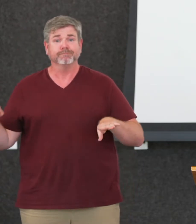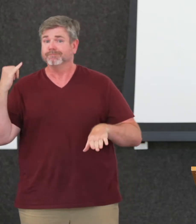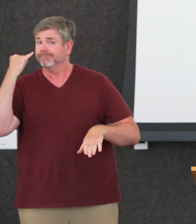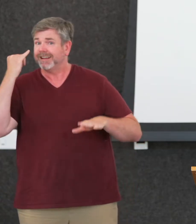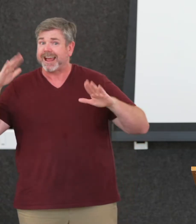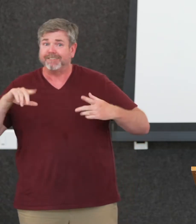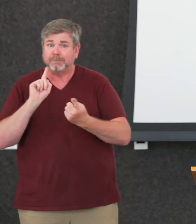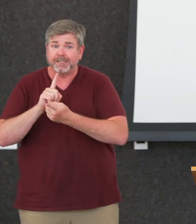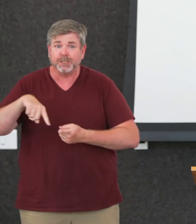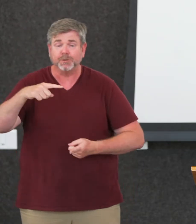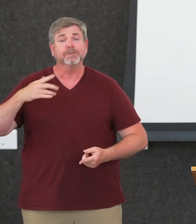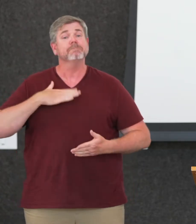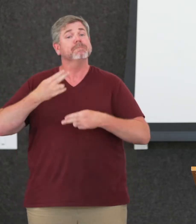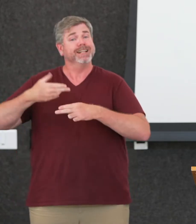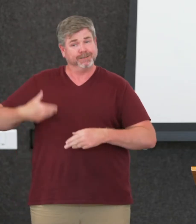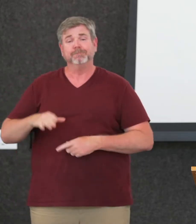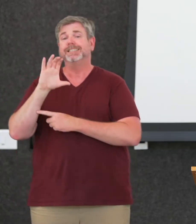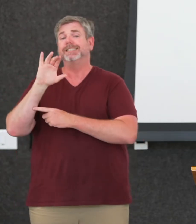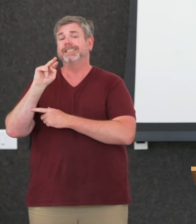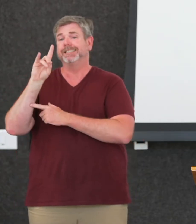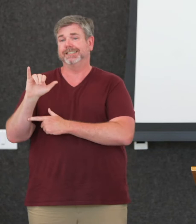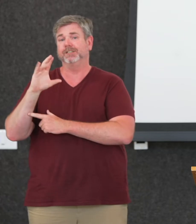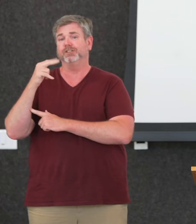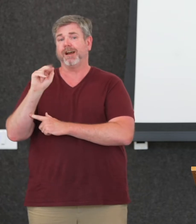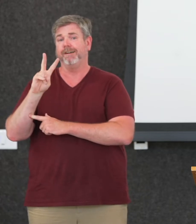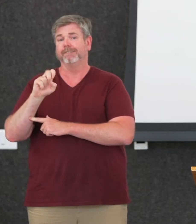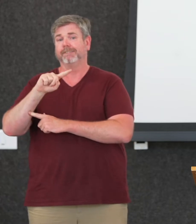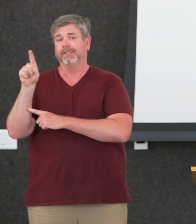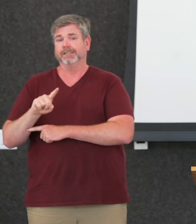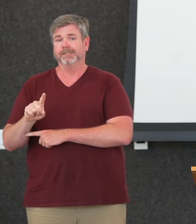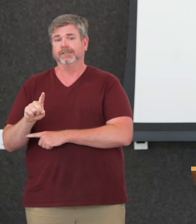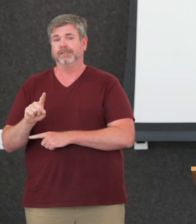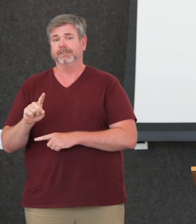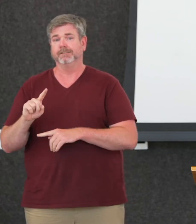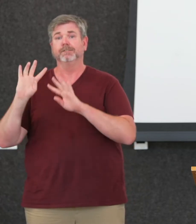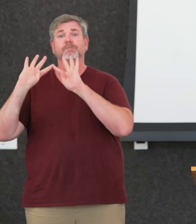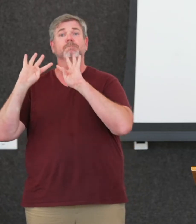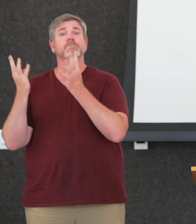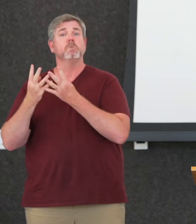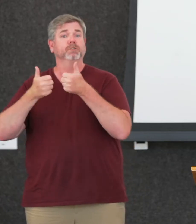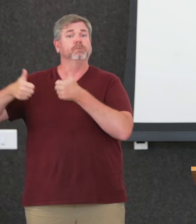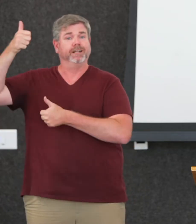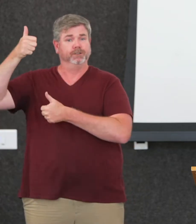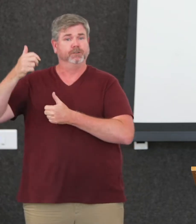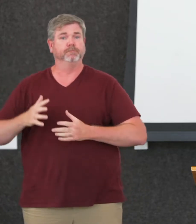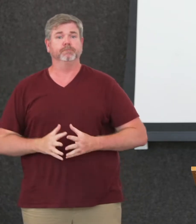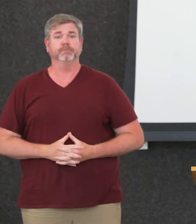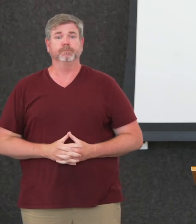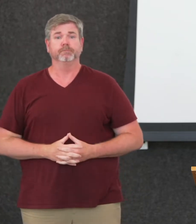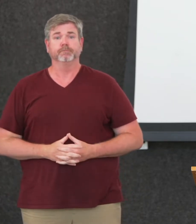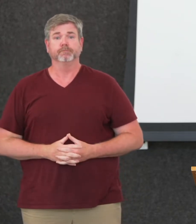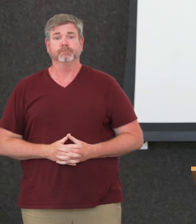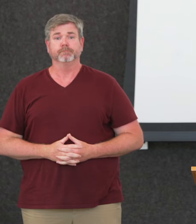Cindy Chavez. I'm a member of the Board of Supervisors. And tonight is an opportunity for us